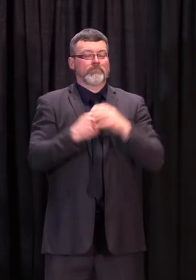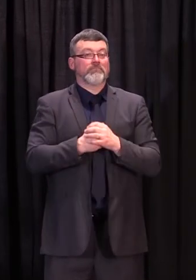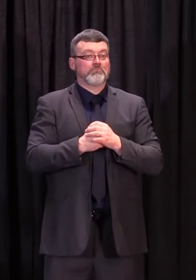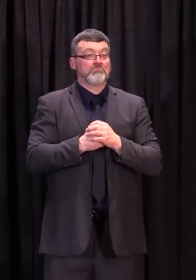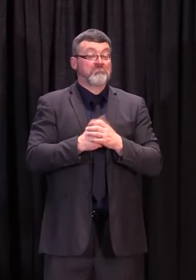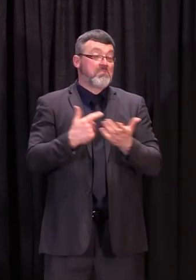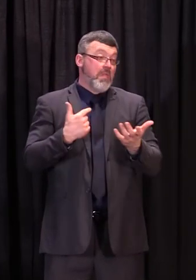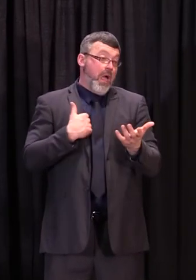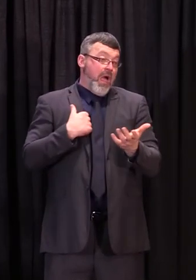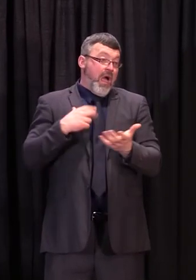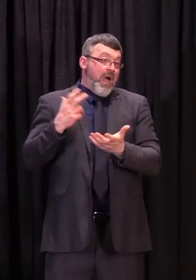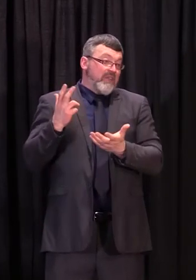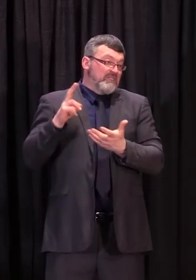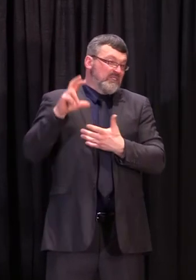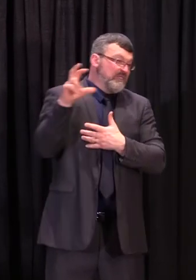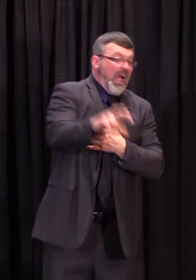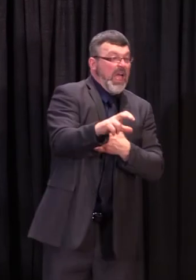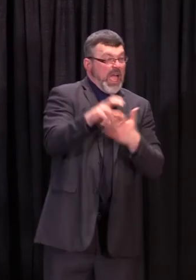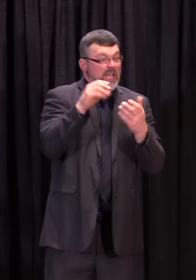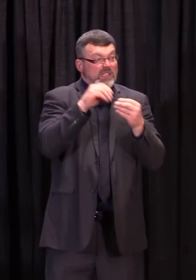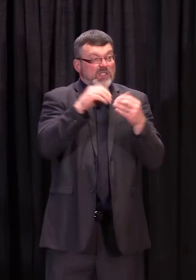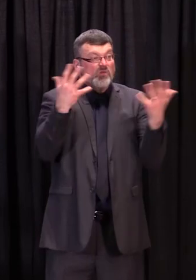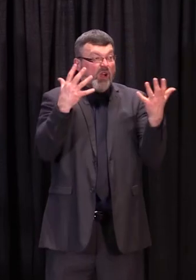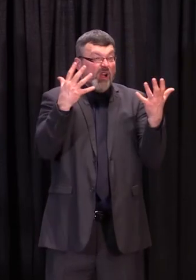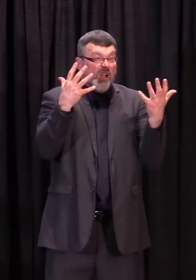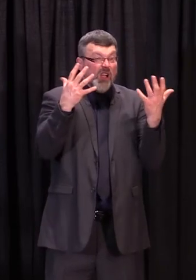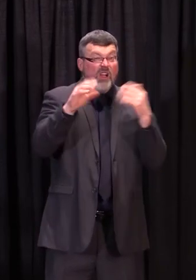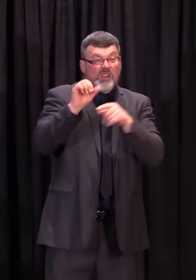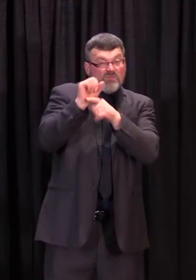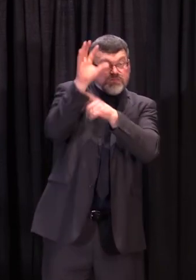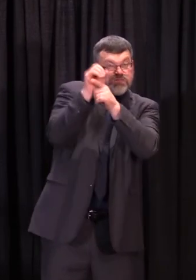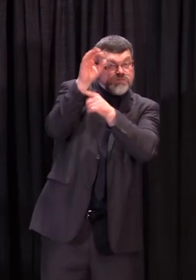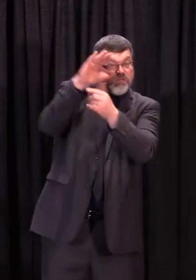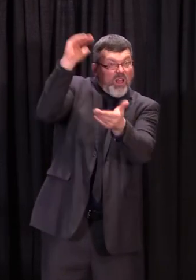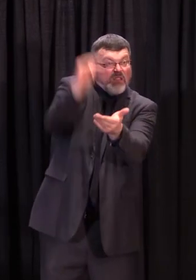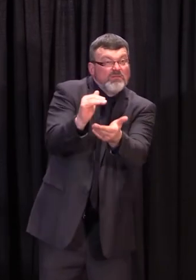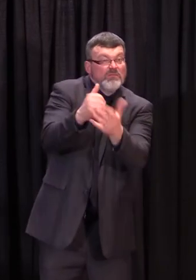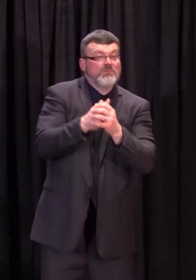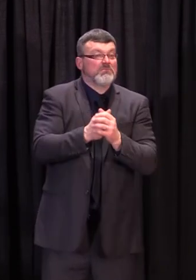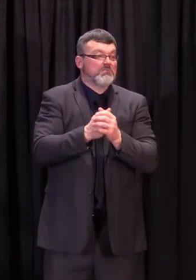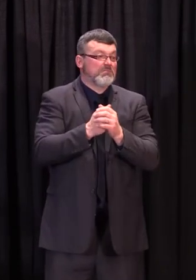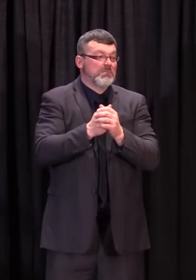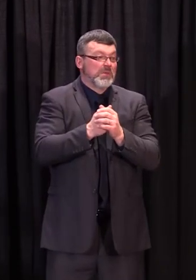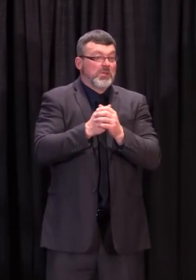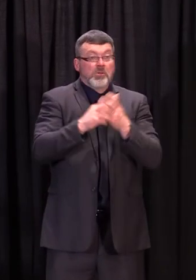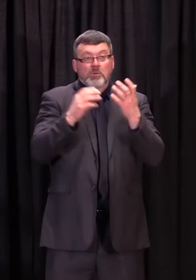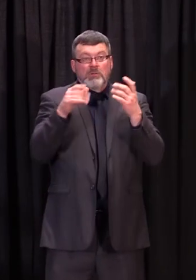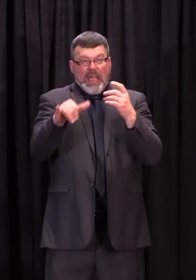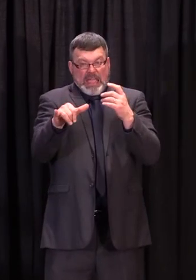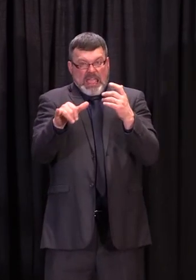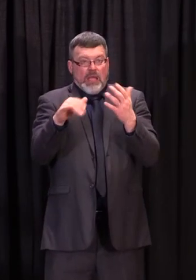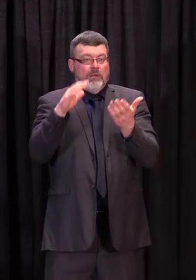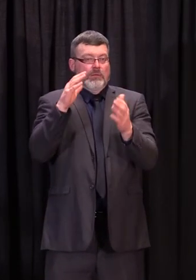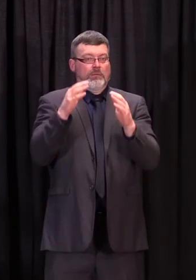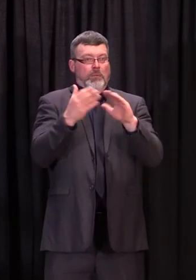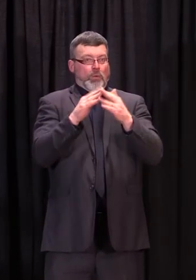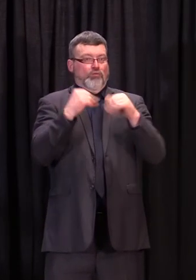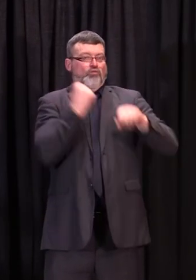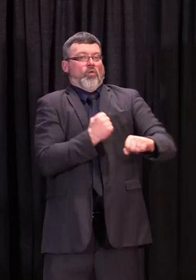We'll invest in things that reduce emissions and make our community stronger, like EV infrastructure and